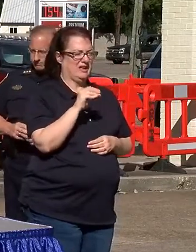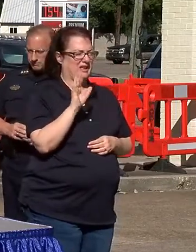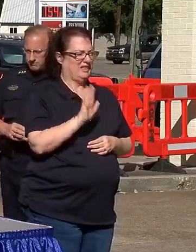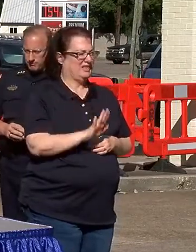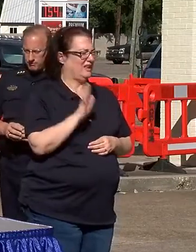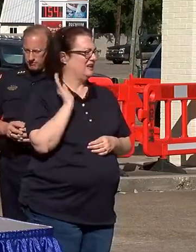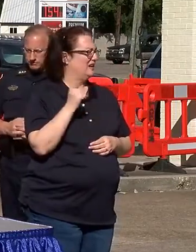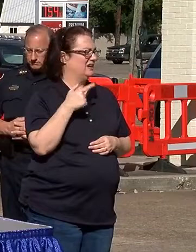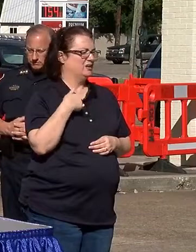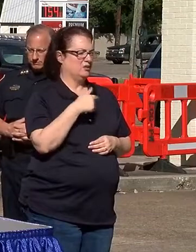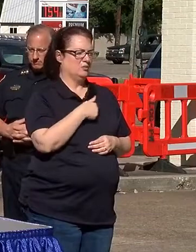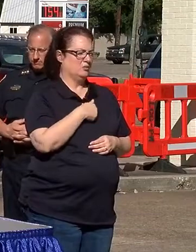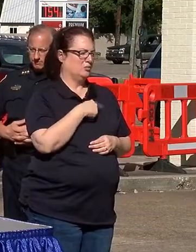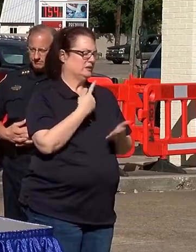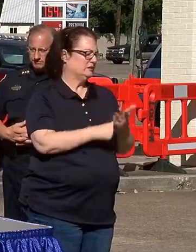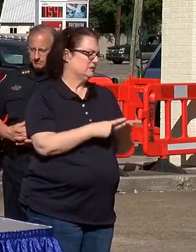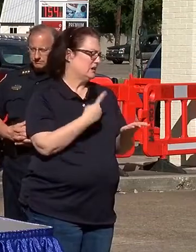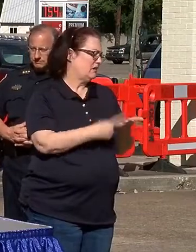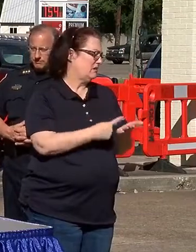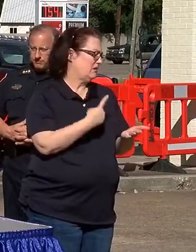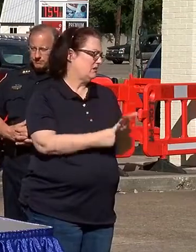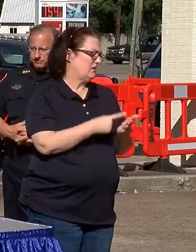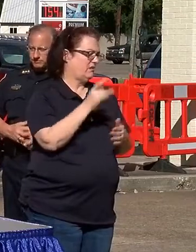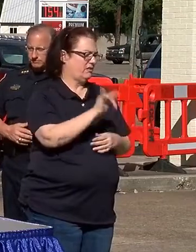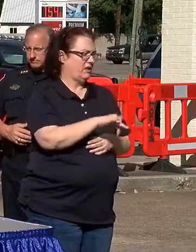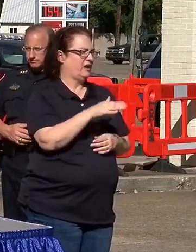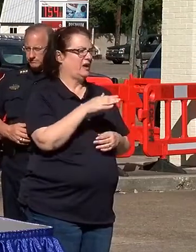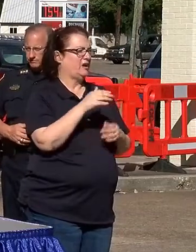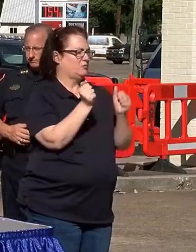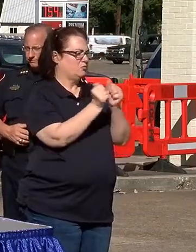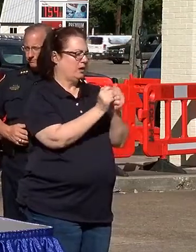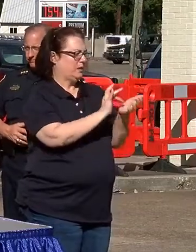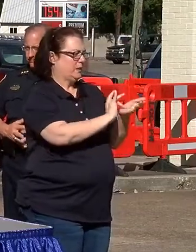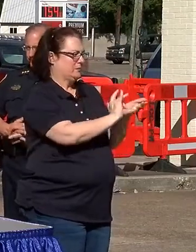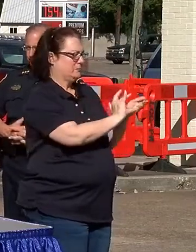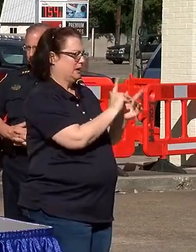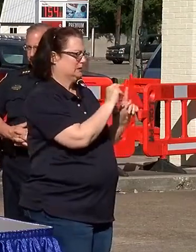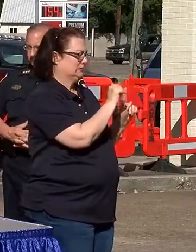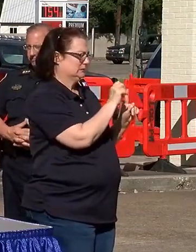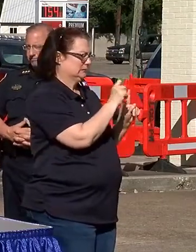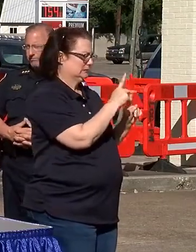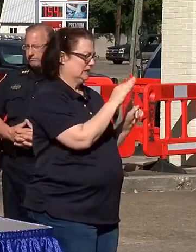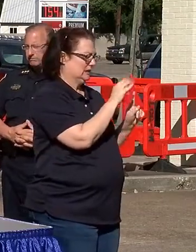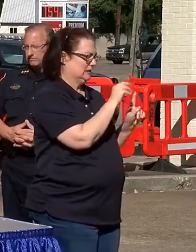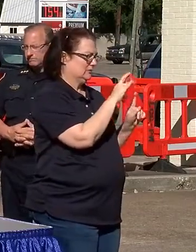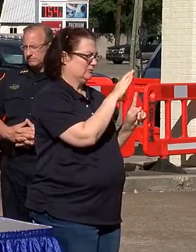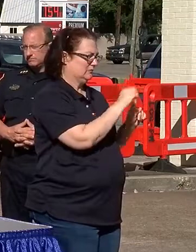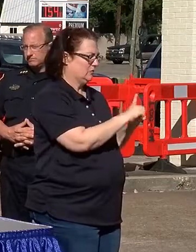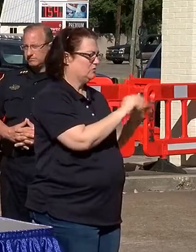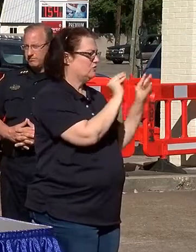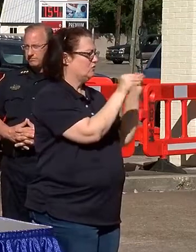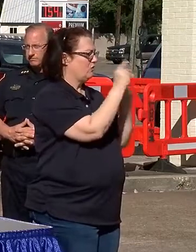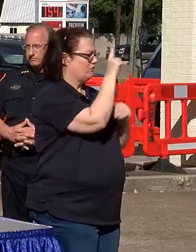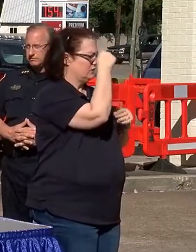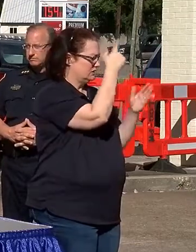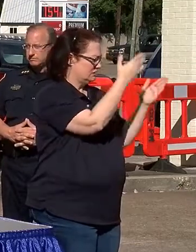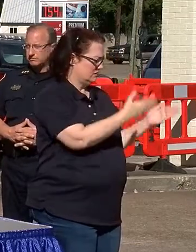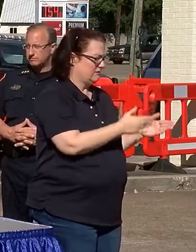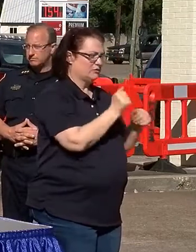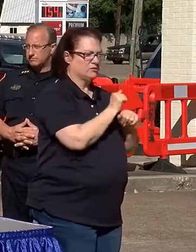through this Safe Shop initiative through our medical task force, through the offices of the governor, and this was